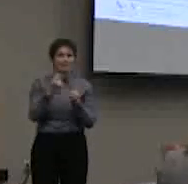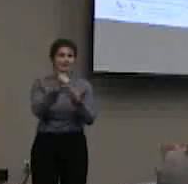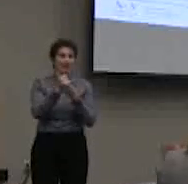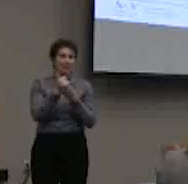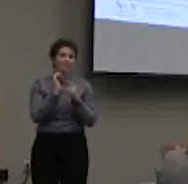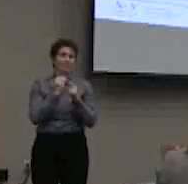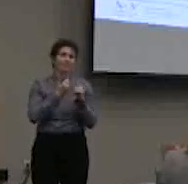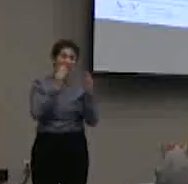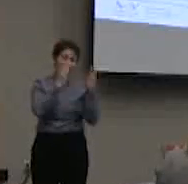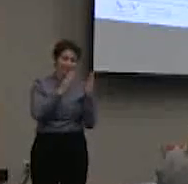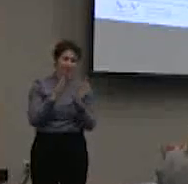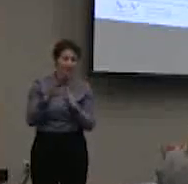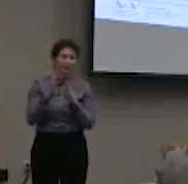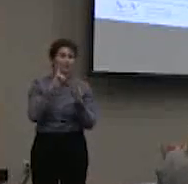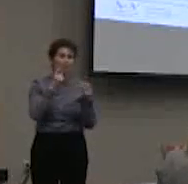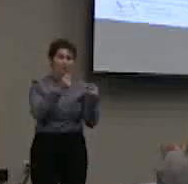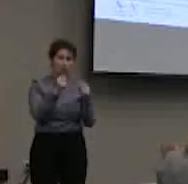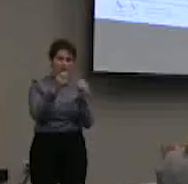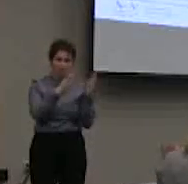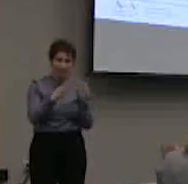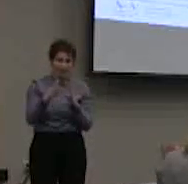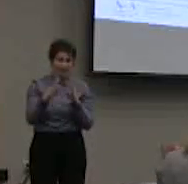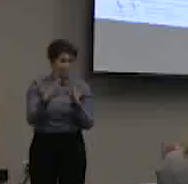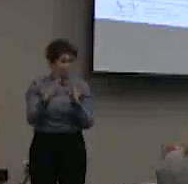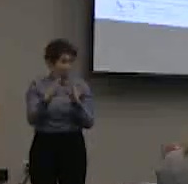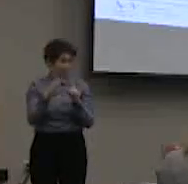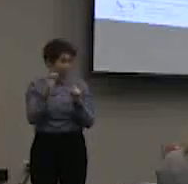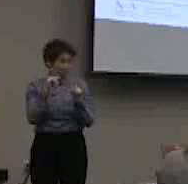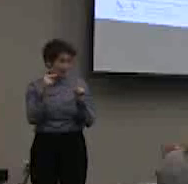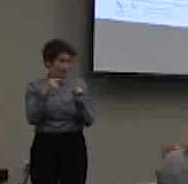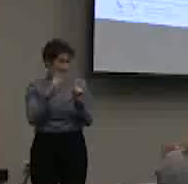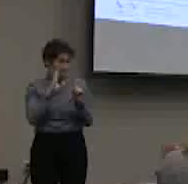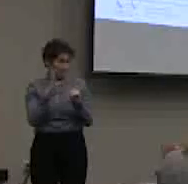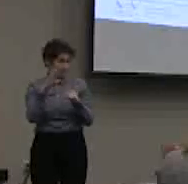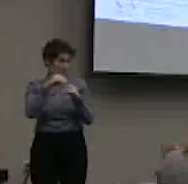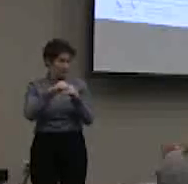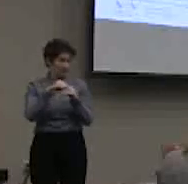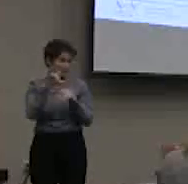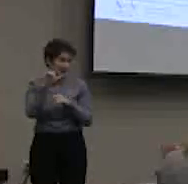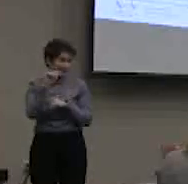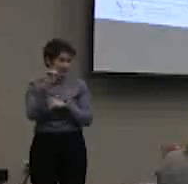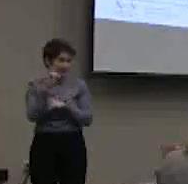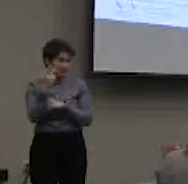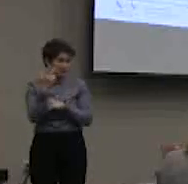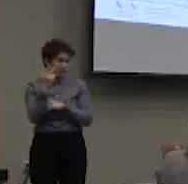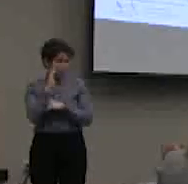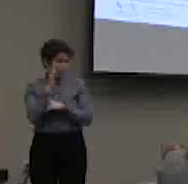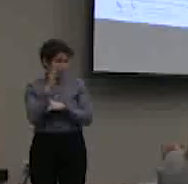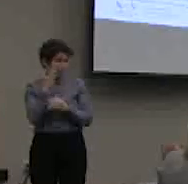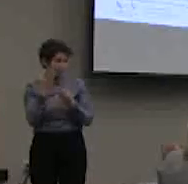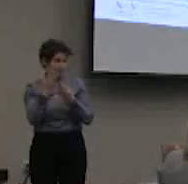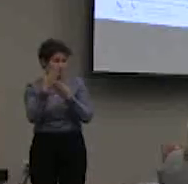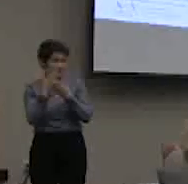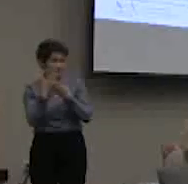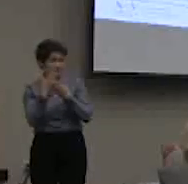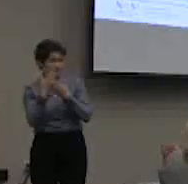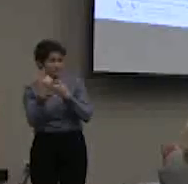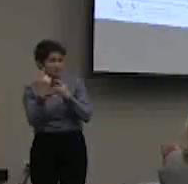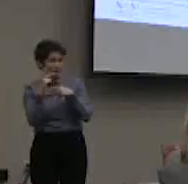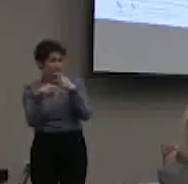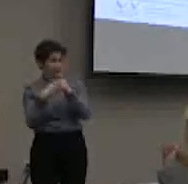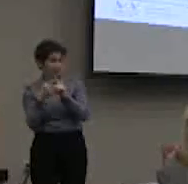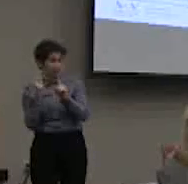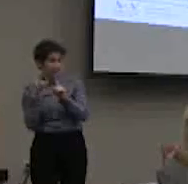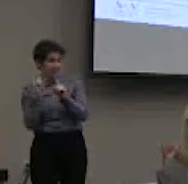Is that going to be a part of the LOB3 or maybe some semblance of it? Because it was very helpful for us as